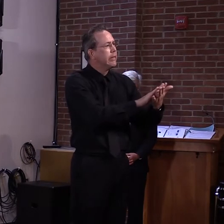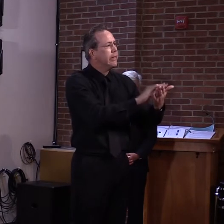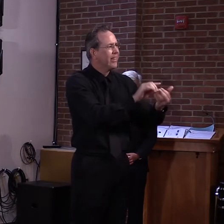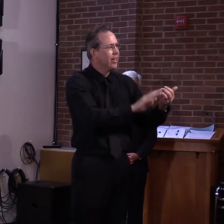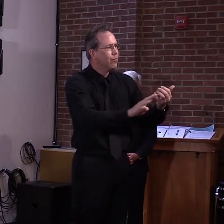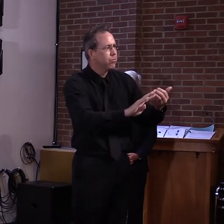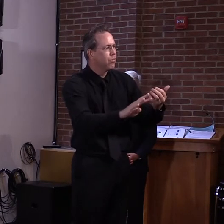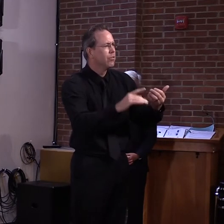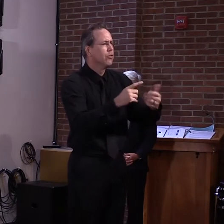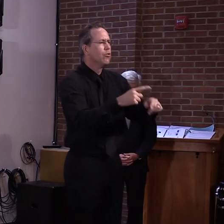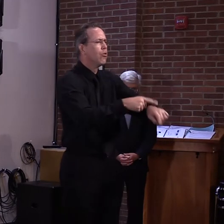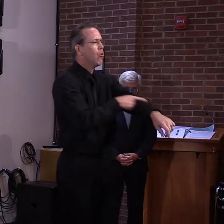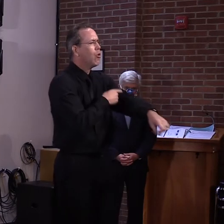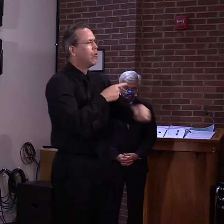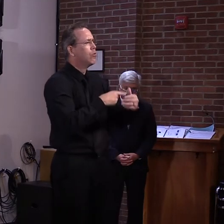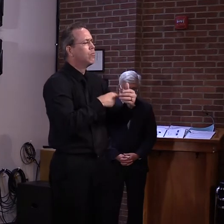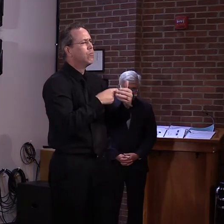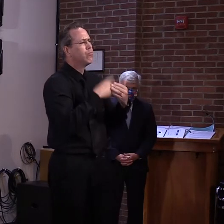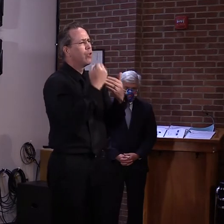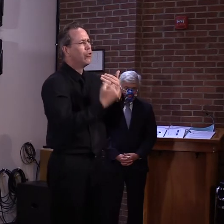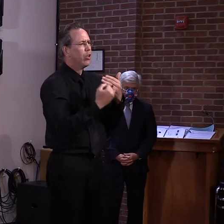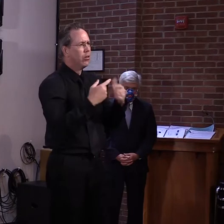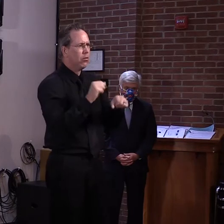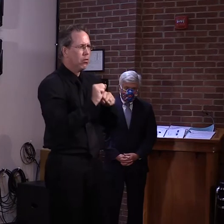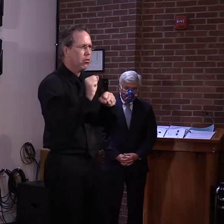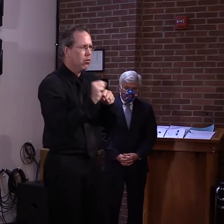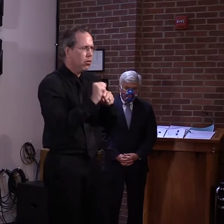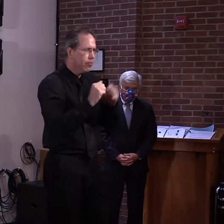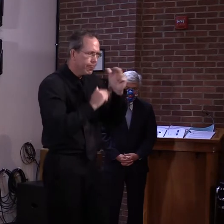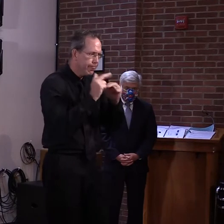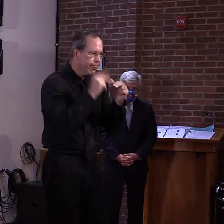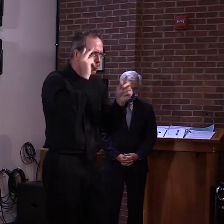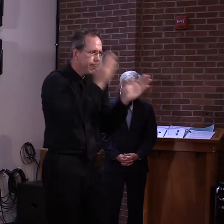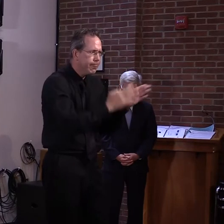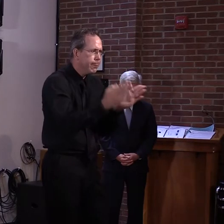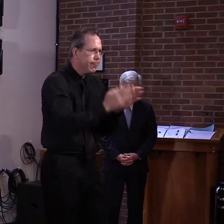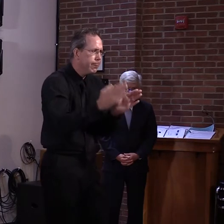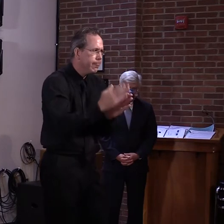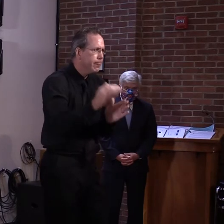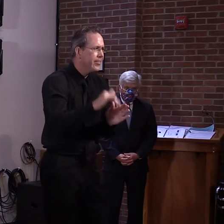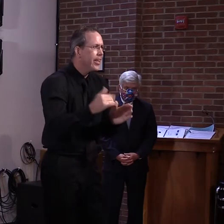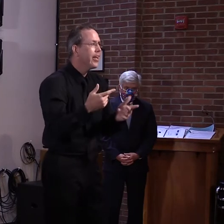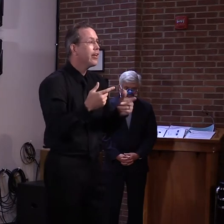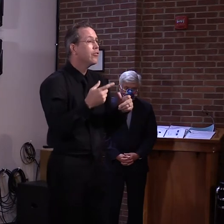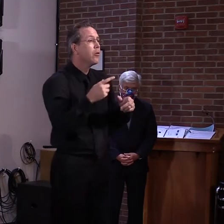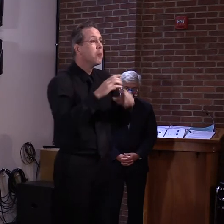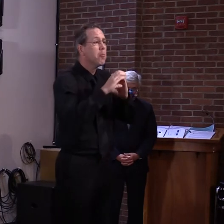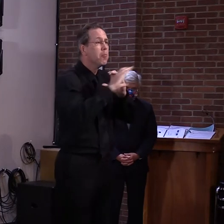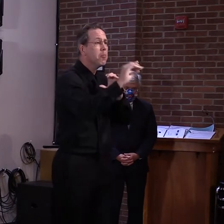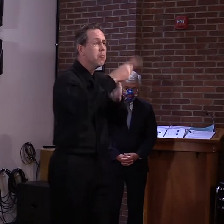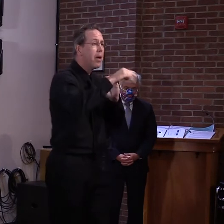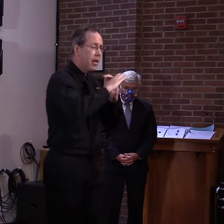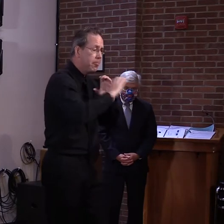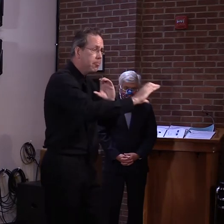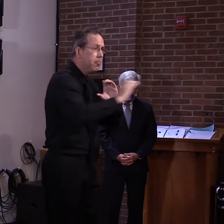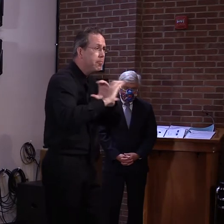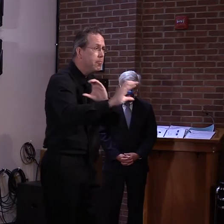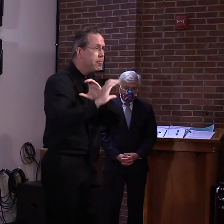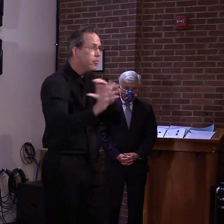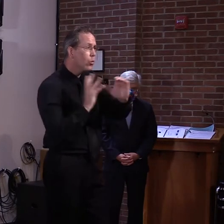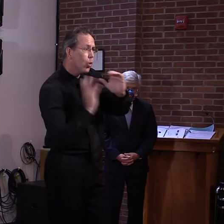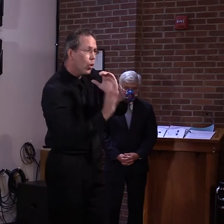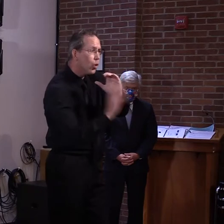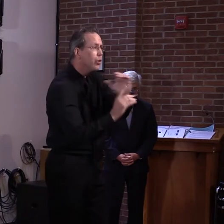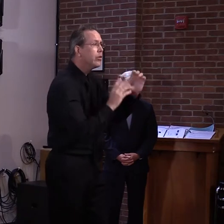this requires separating literally miles of sewer that go under other pieces of important infrastructure, whether it's